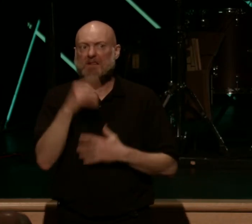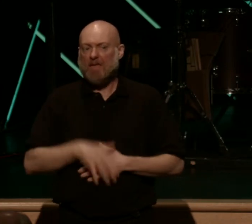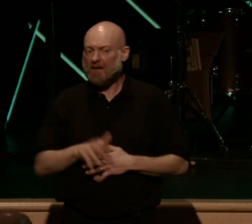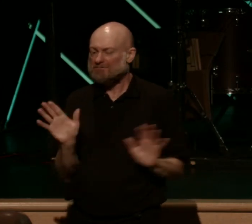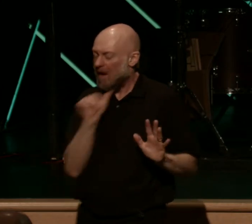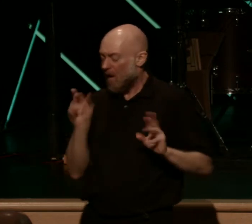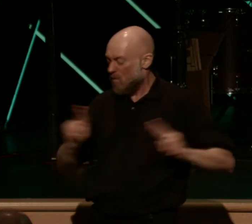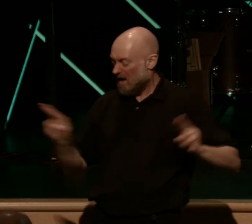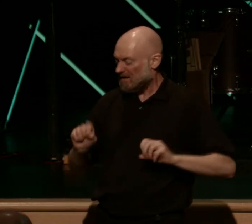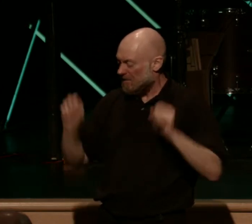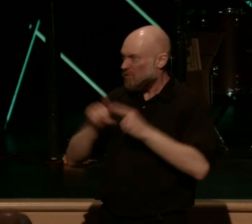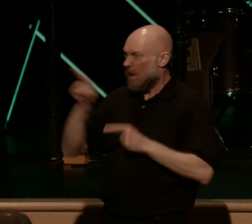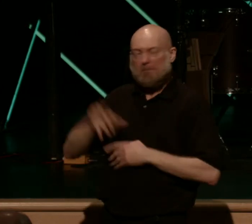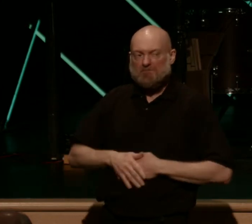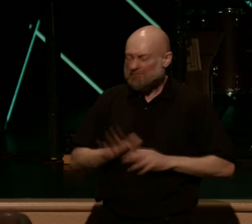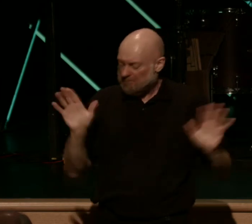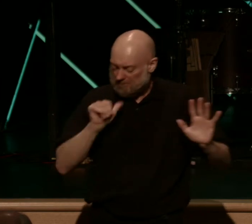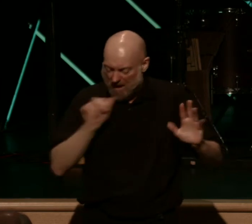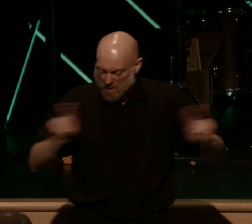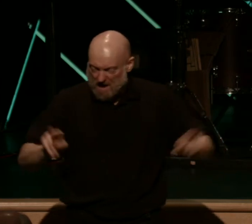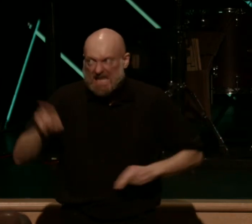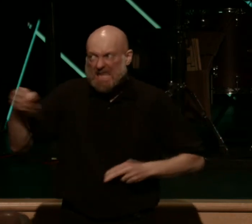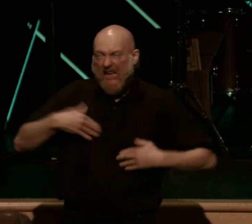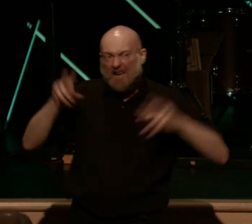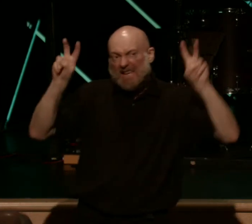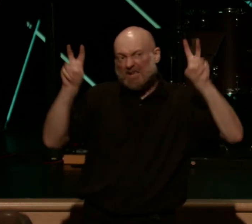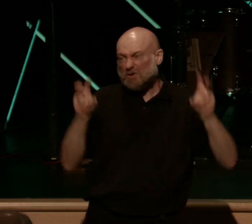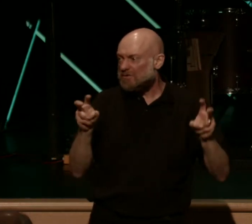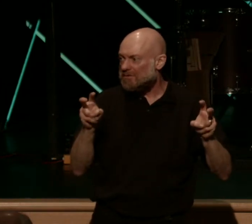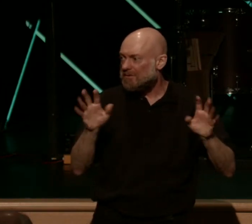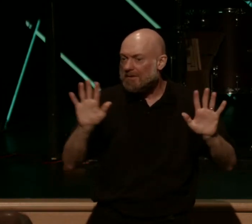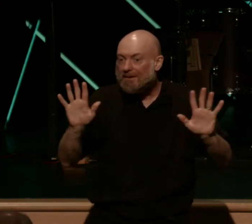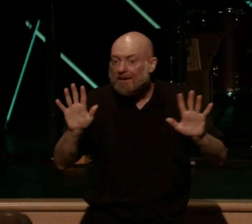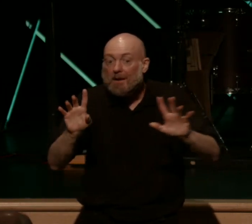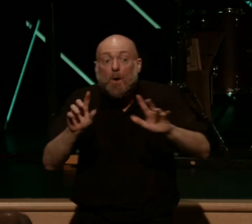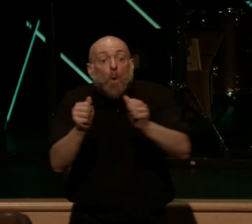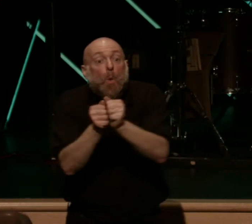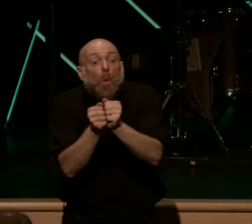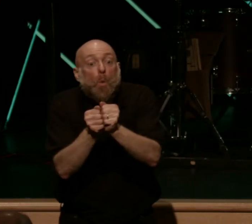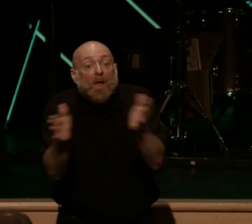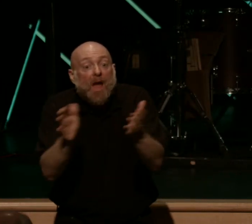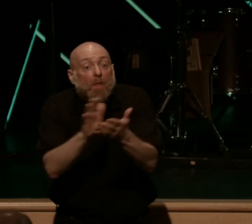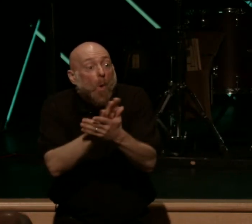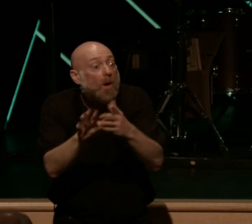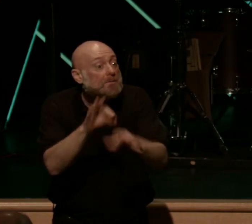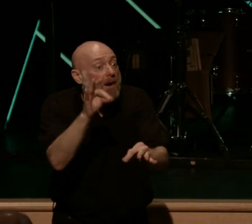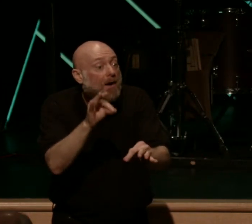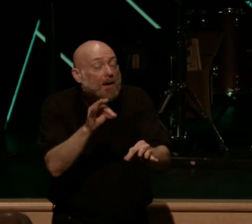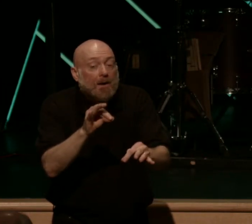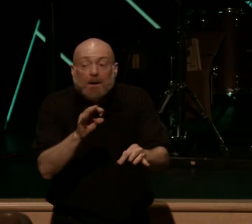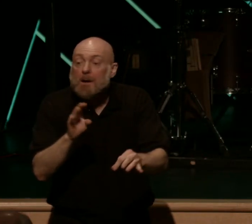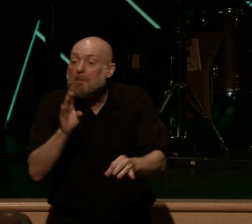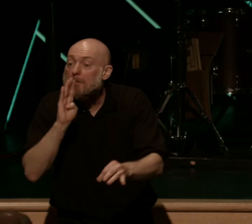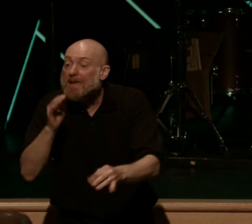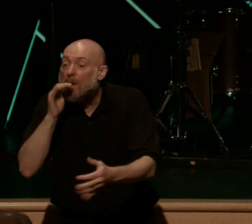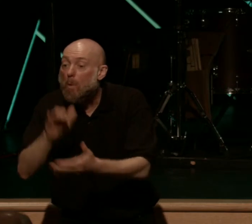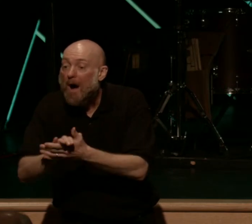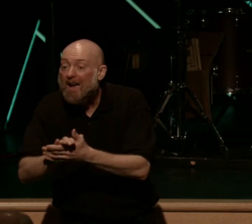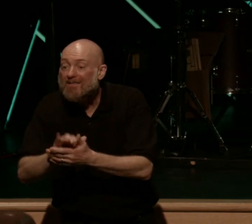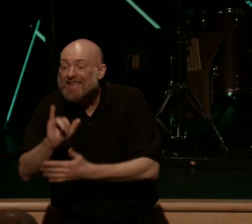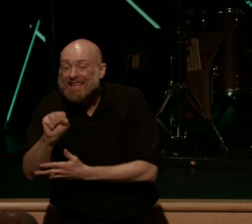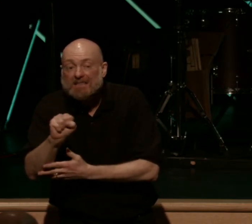Well, keep this in mind, okay? That apart from the Spirit, being a wife is mission